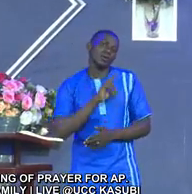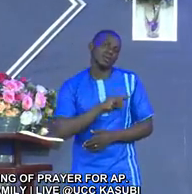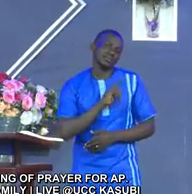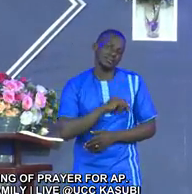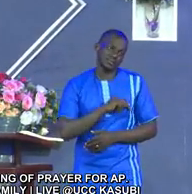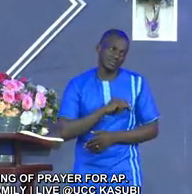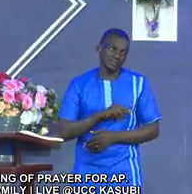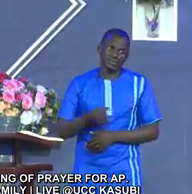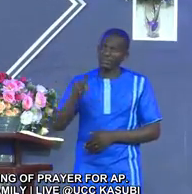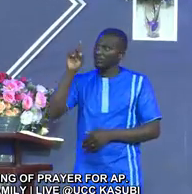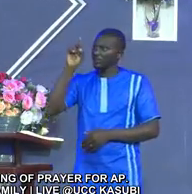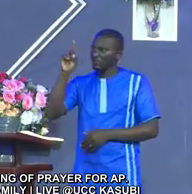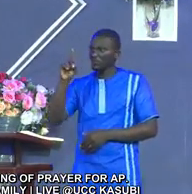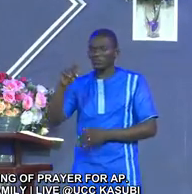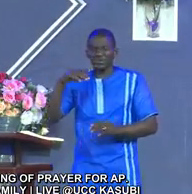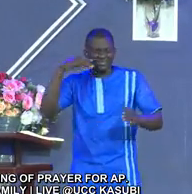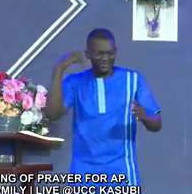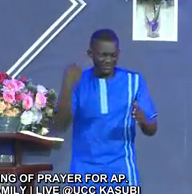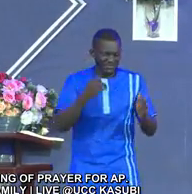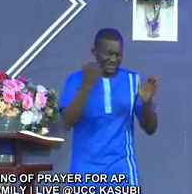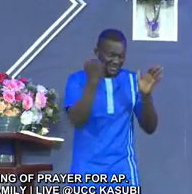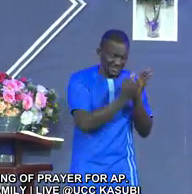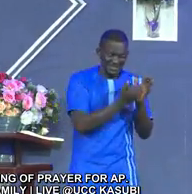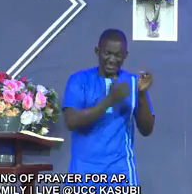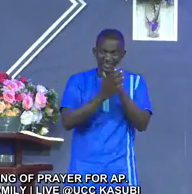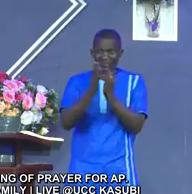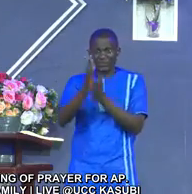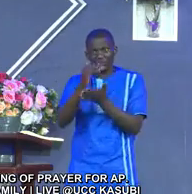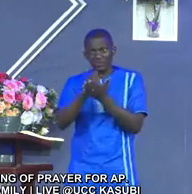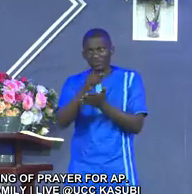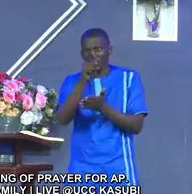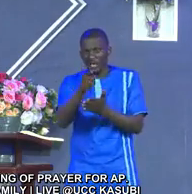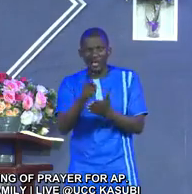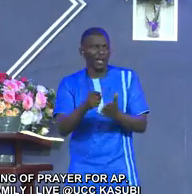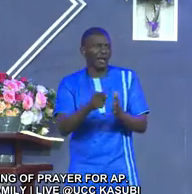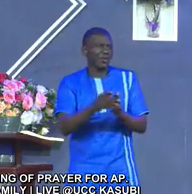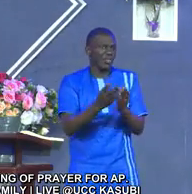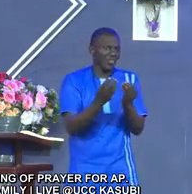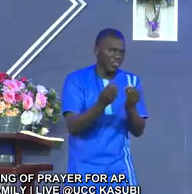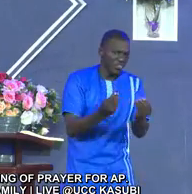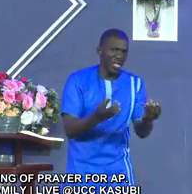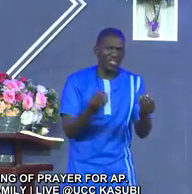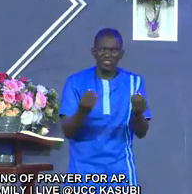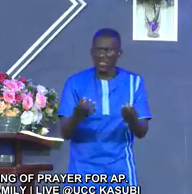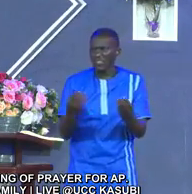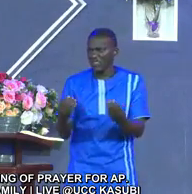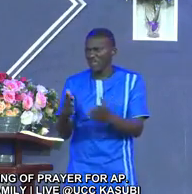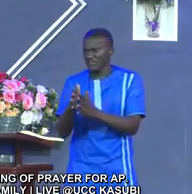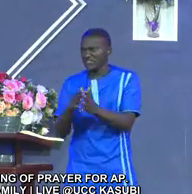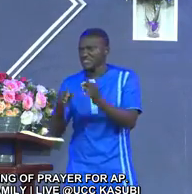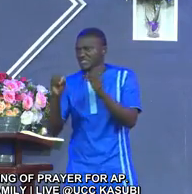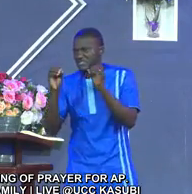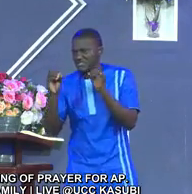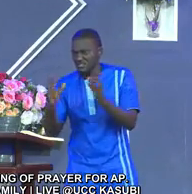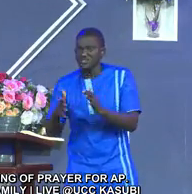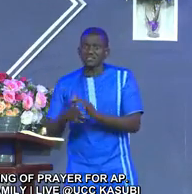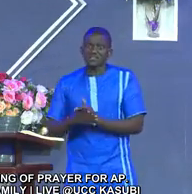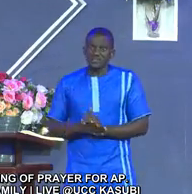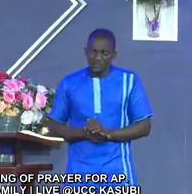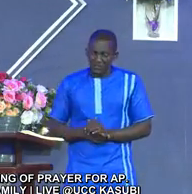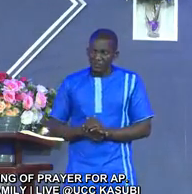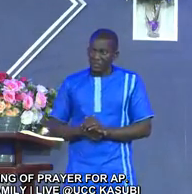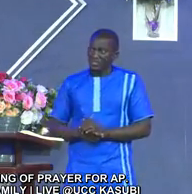He was bruised for our iniquities. The chastisement of our peace was upon